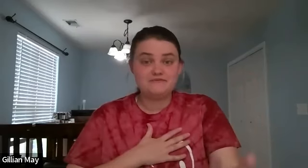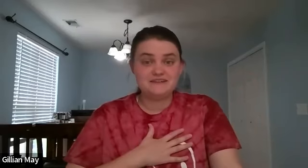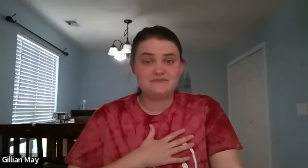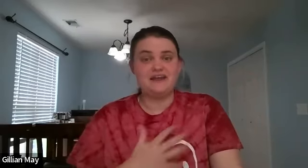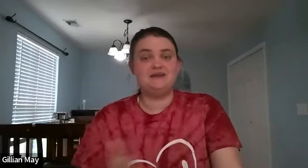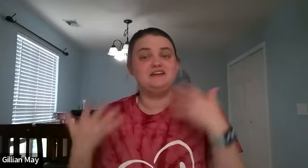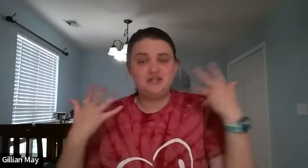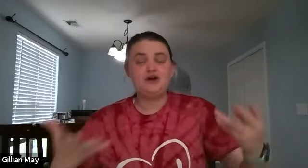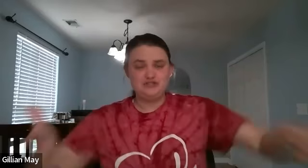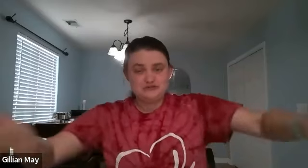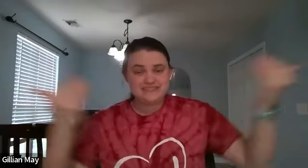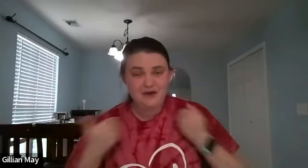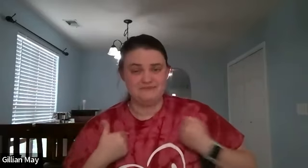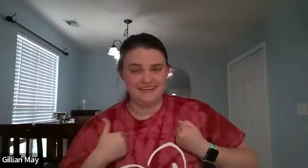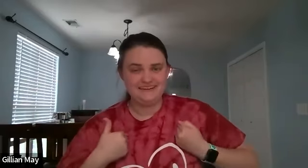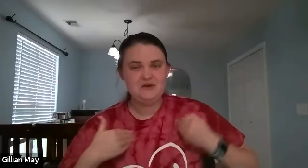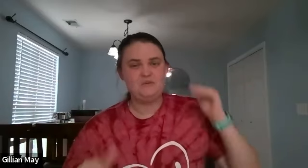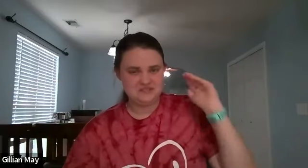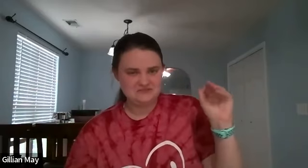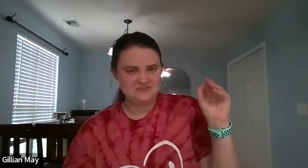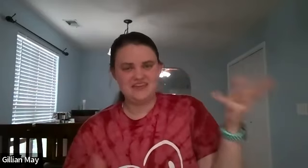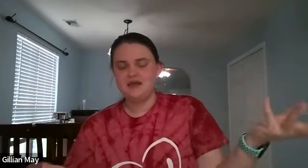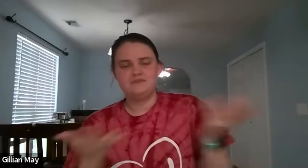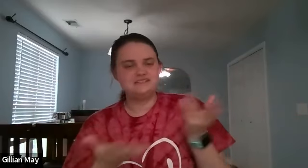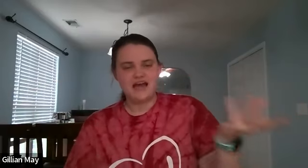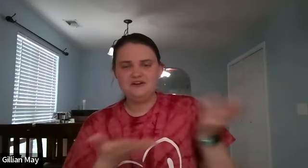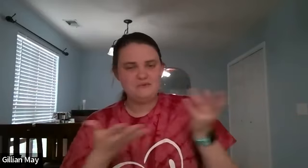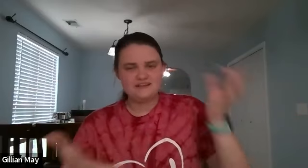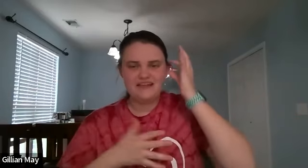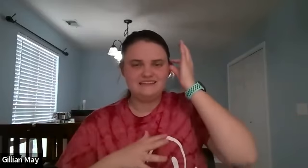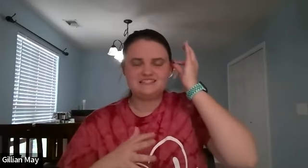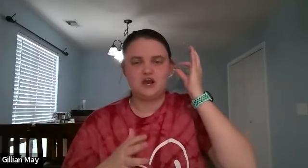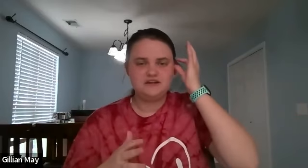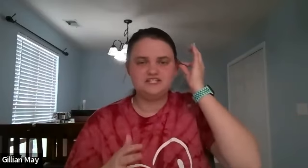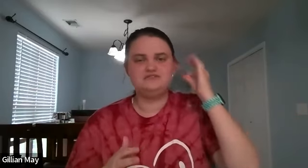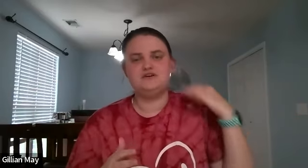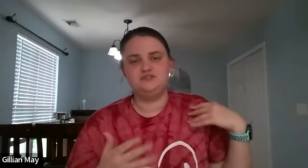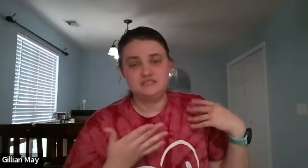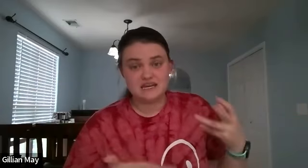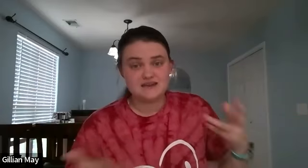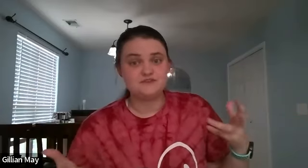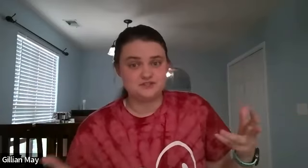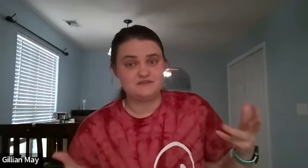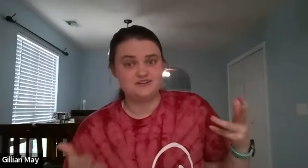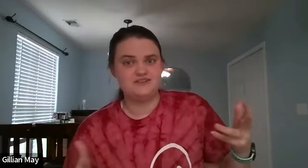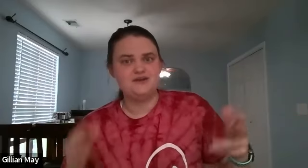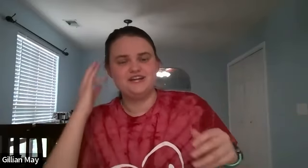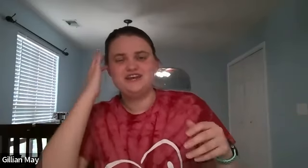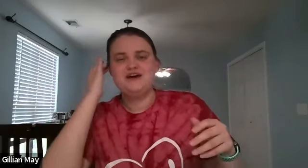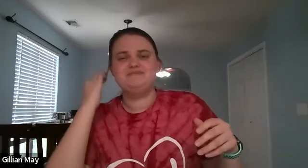offended by it. I'm like, no, you tell me what you think, because I don't want to like discourage, you standing up for yourself in your language. But